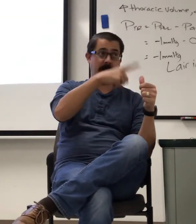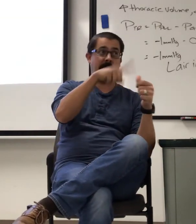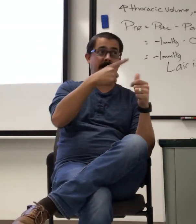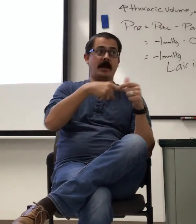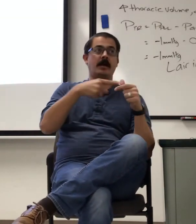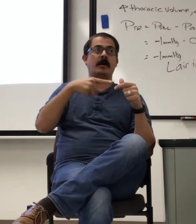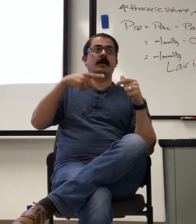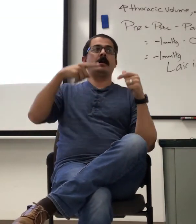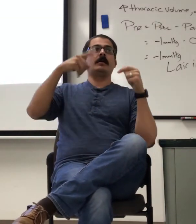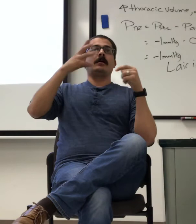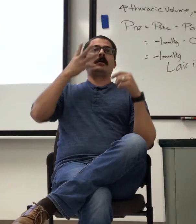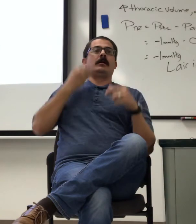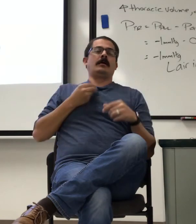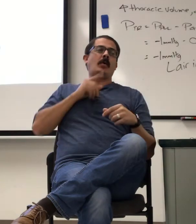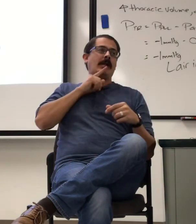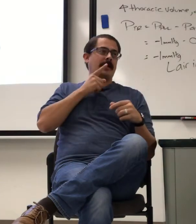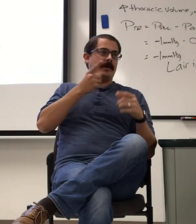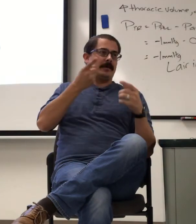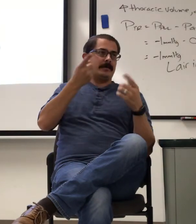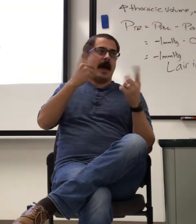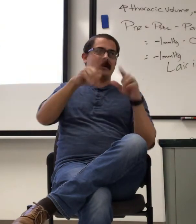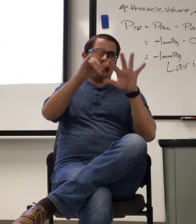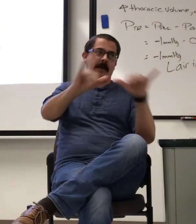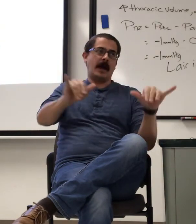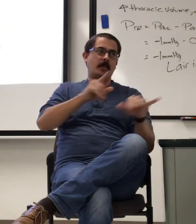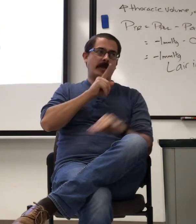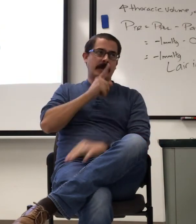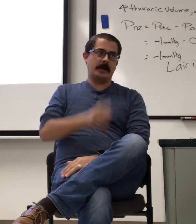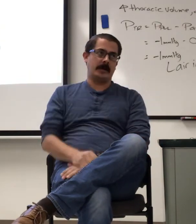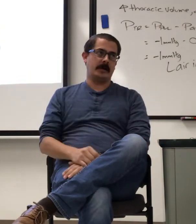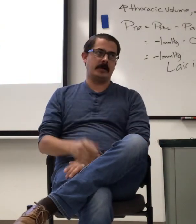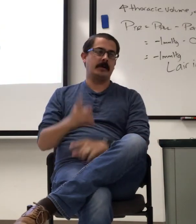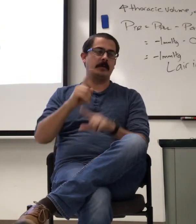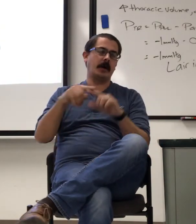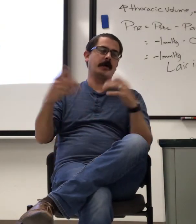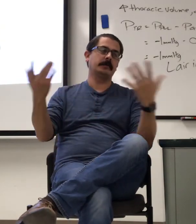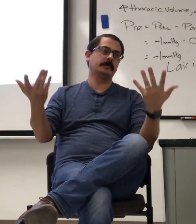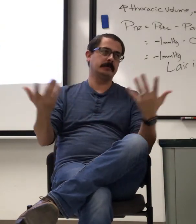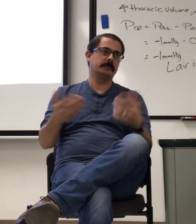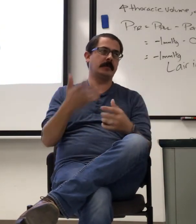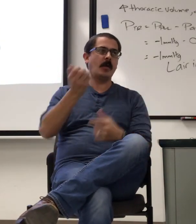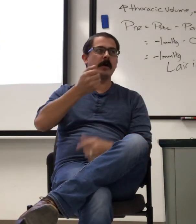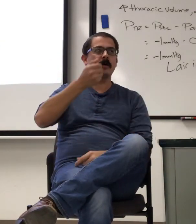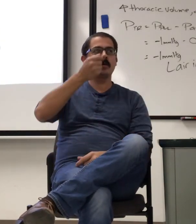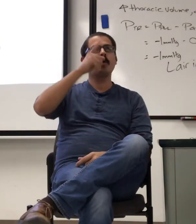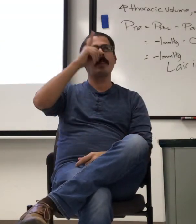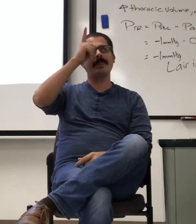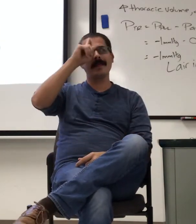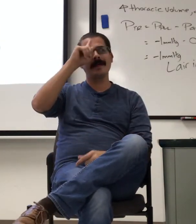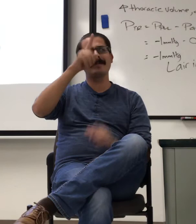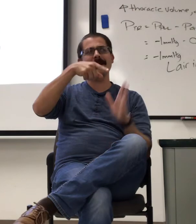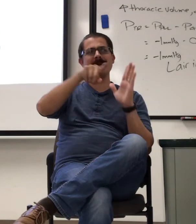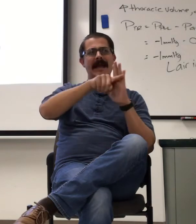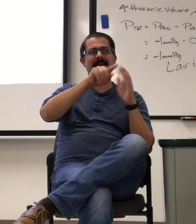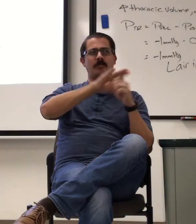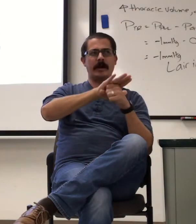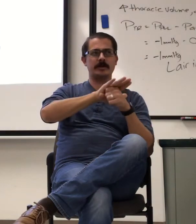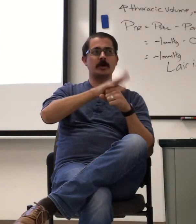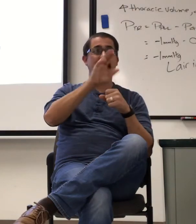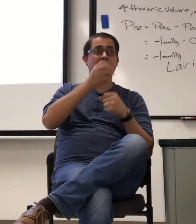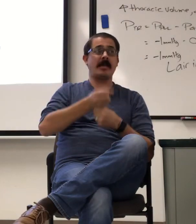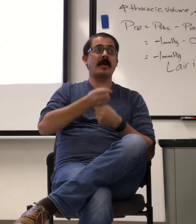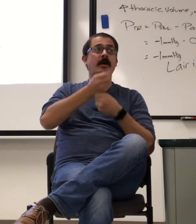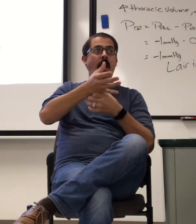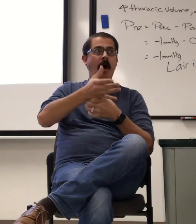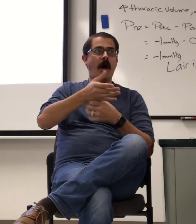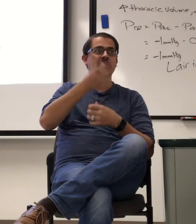air in. Really, they're happening simultaneously, but I want you to think the negative pressure is the cause of